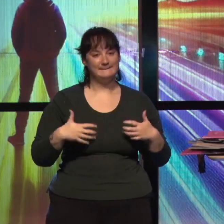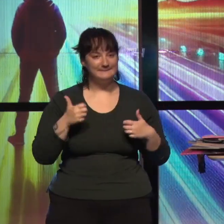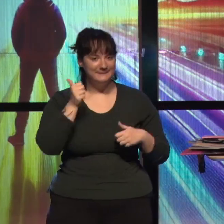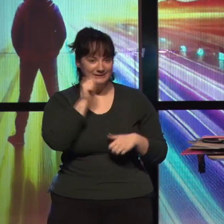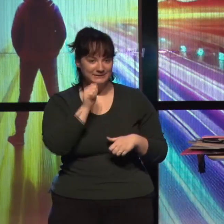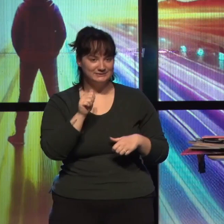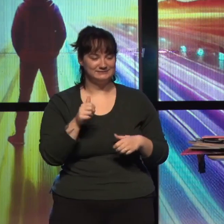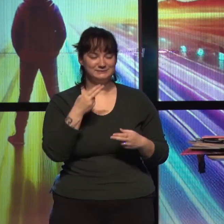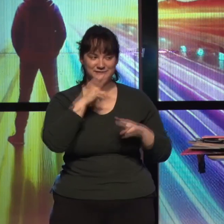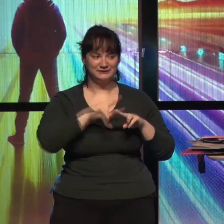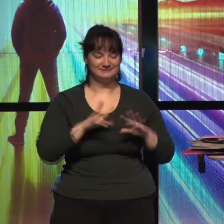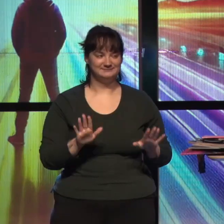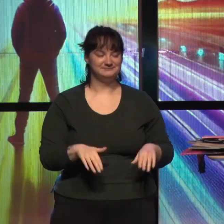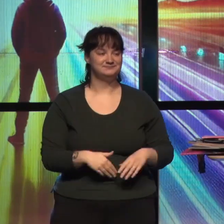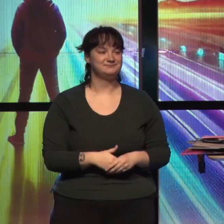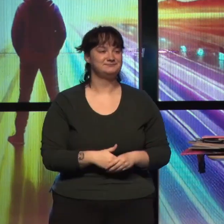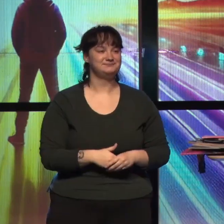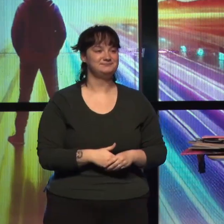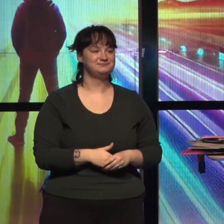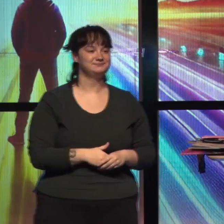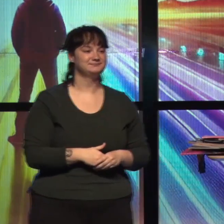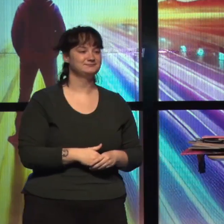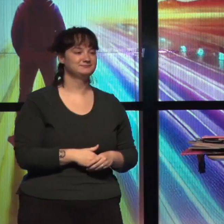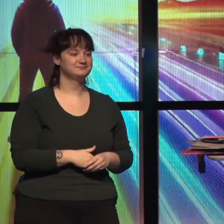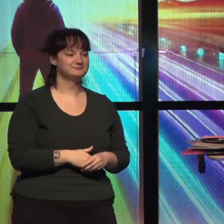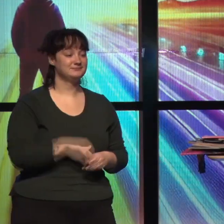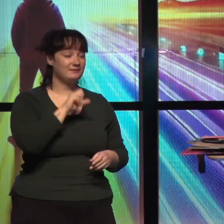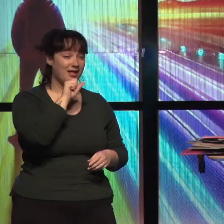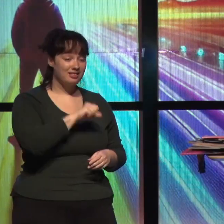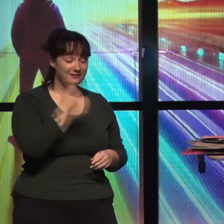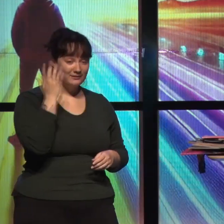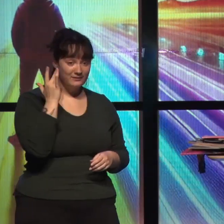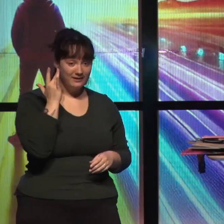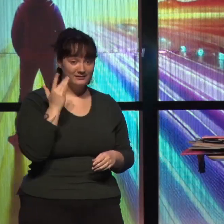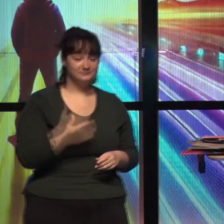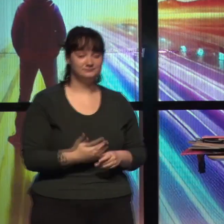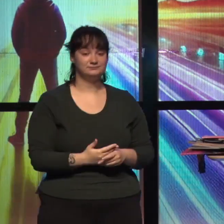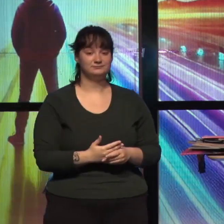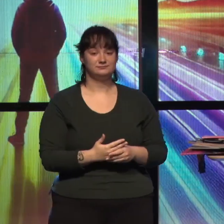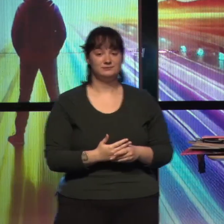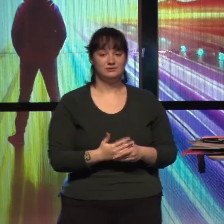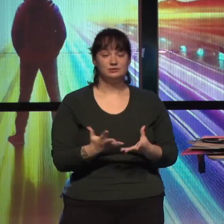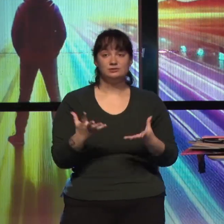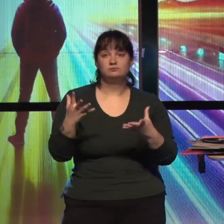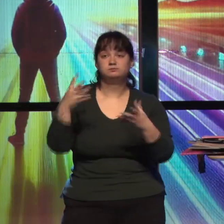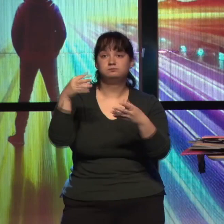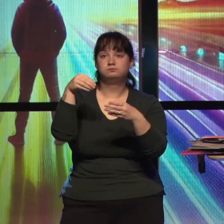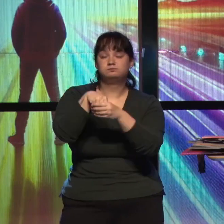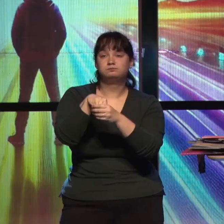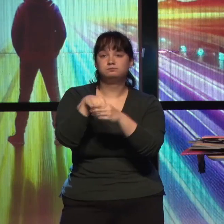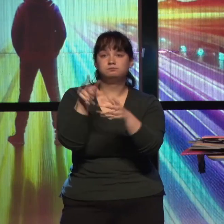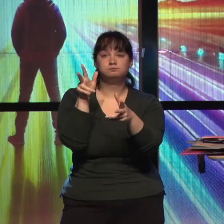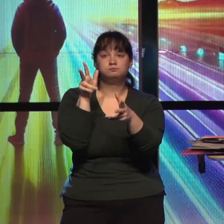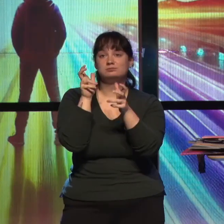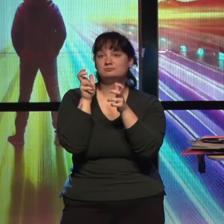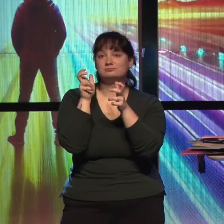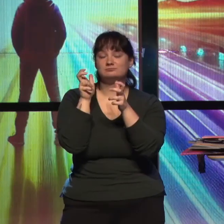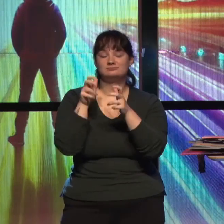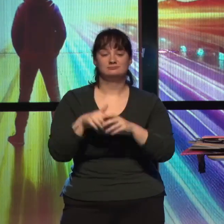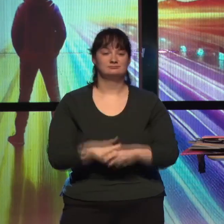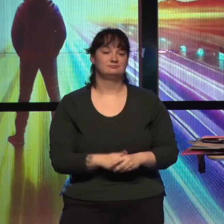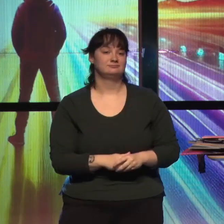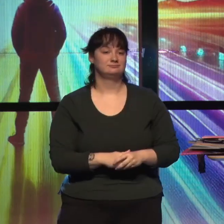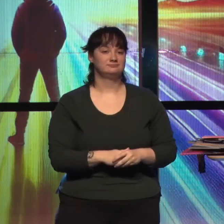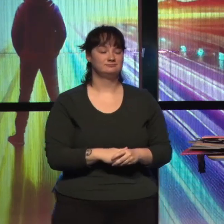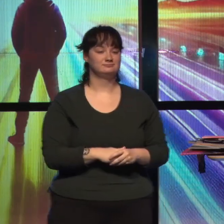there, but it was fun, right? I love it because like you go and you get immersed for a few hours in a story, right? And great stories